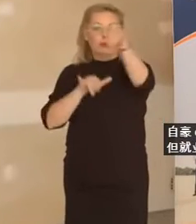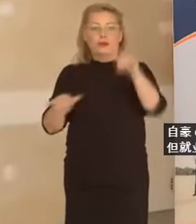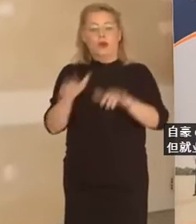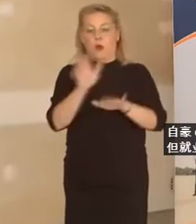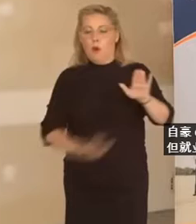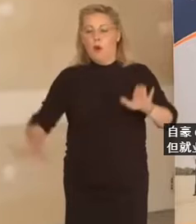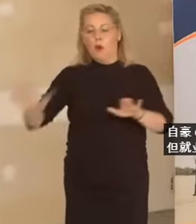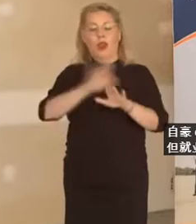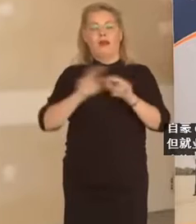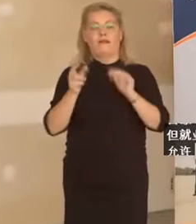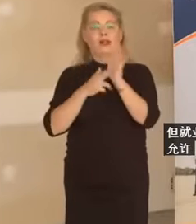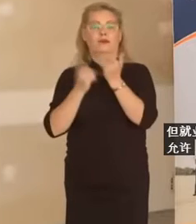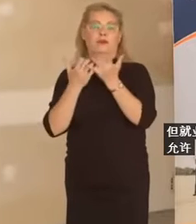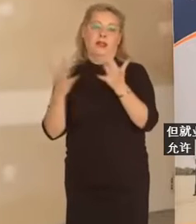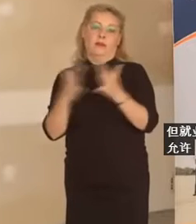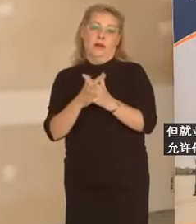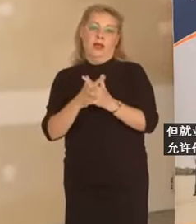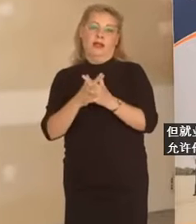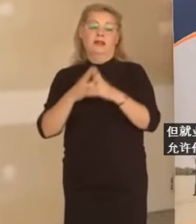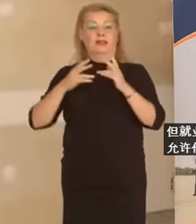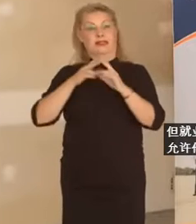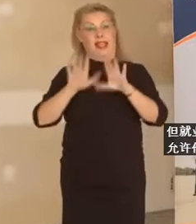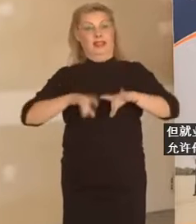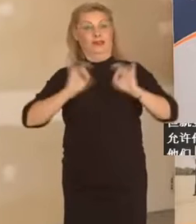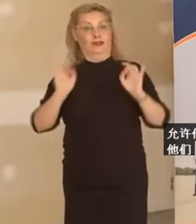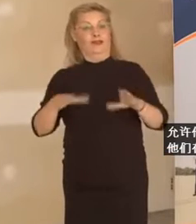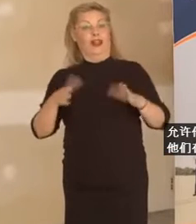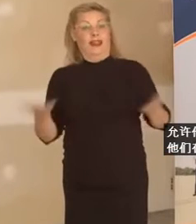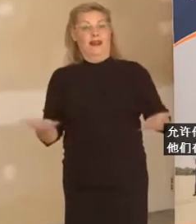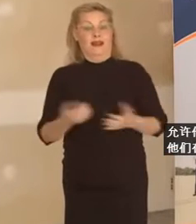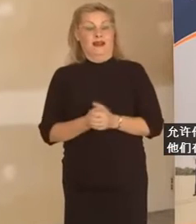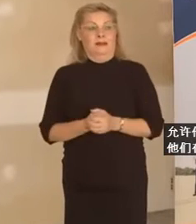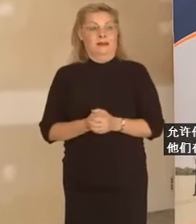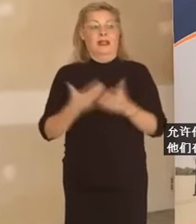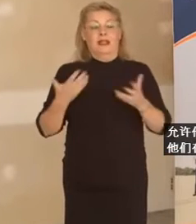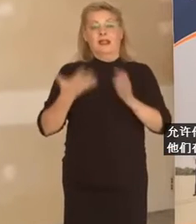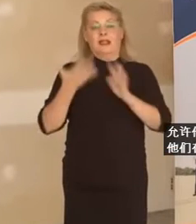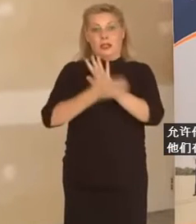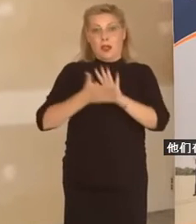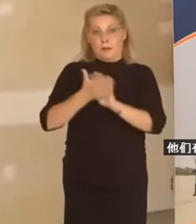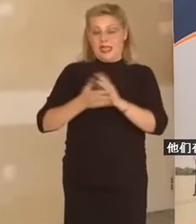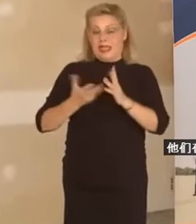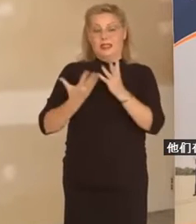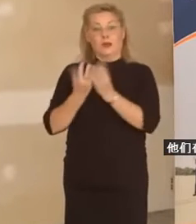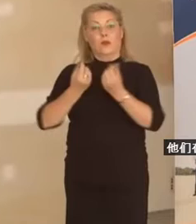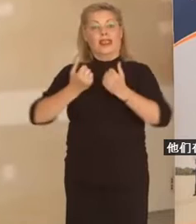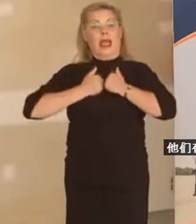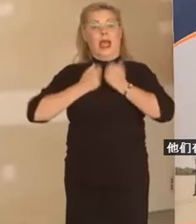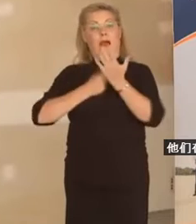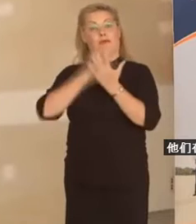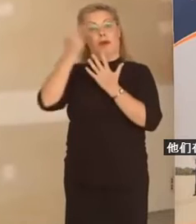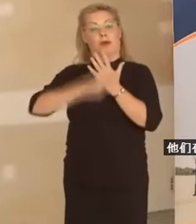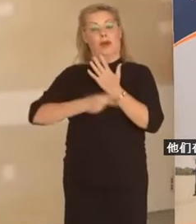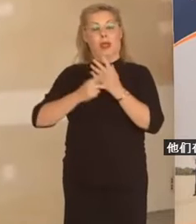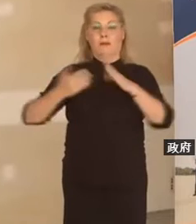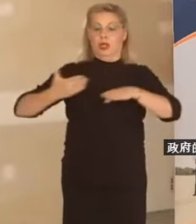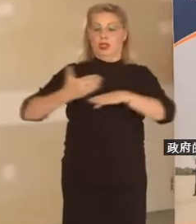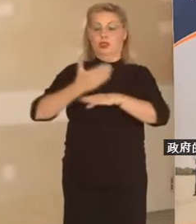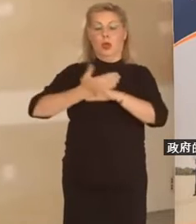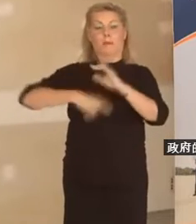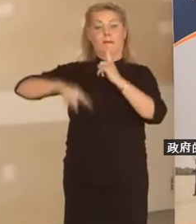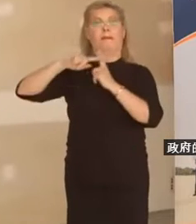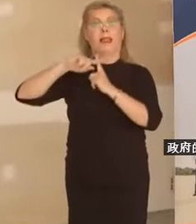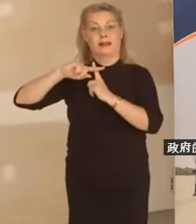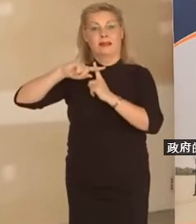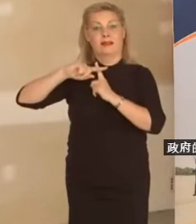but the Jobs Plus program is allowing them to expand the amount of people that they employ here in New South Wales. This support from the